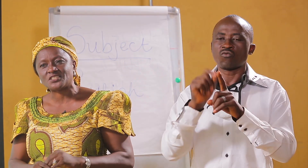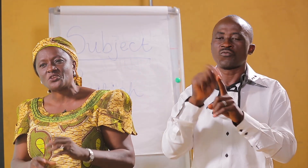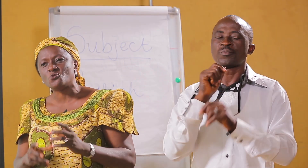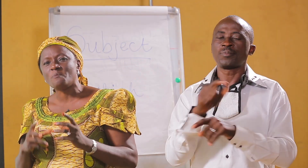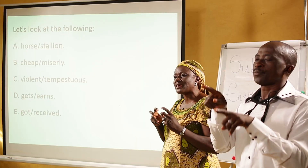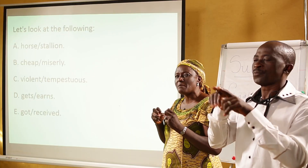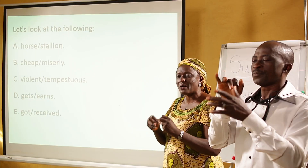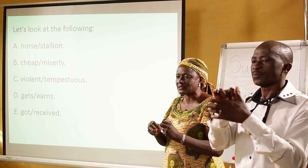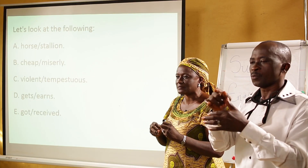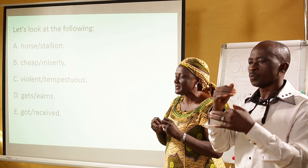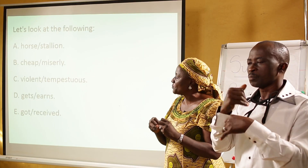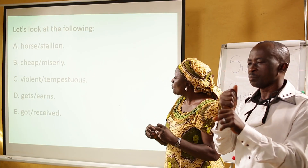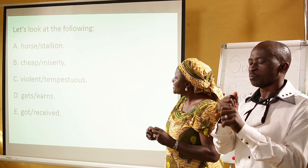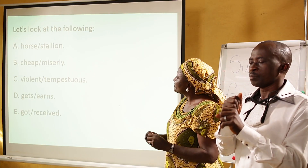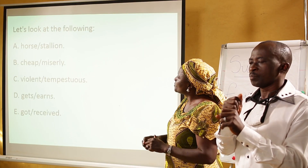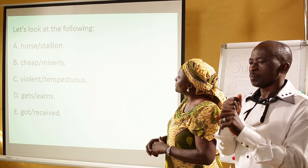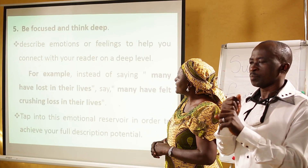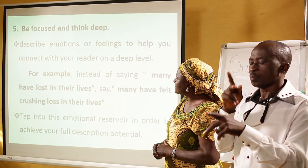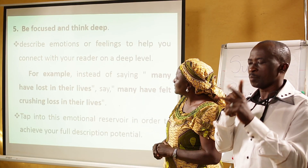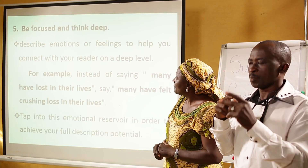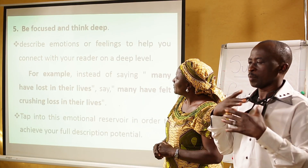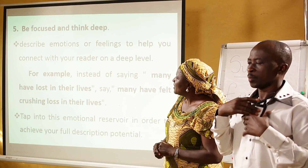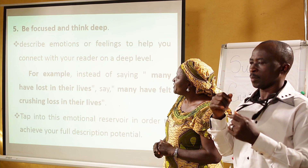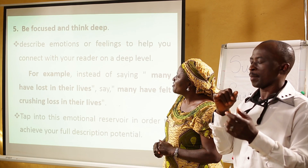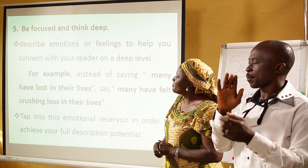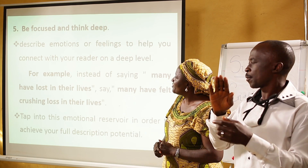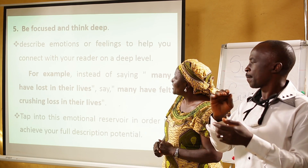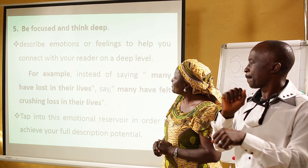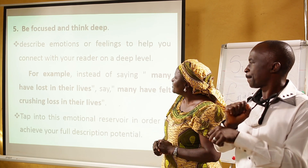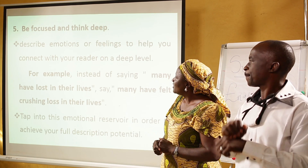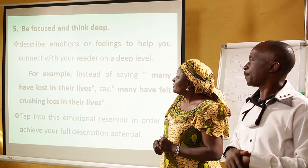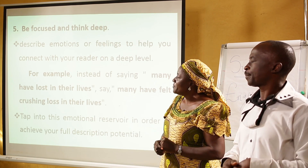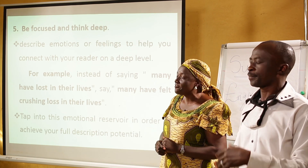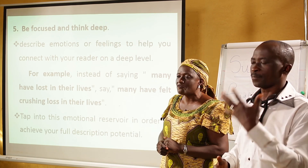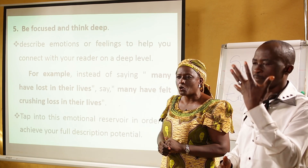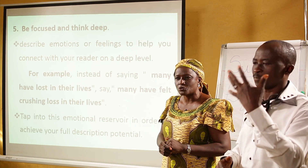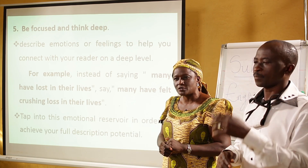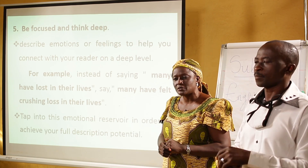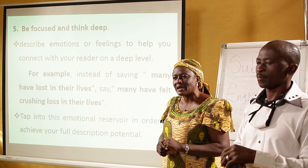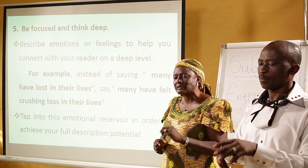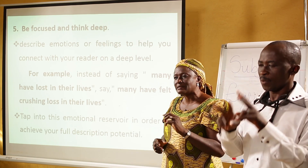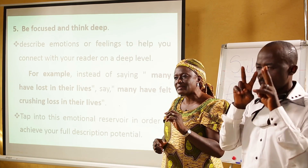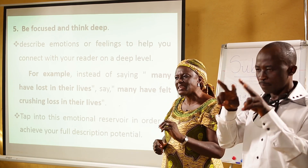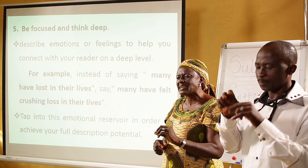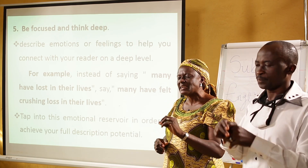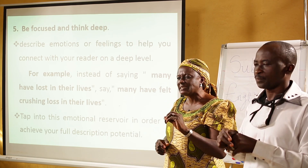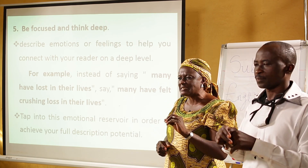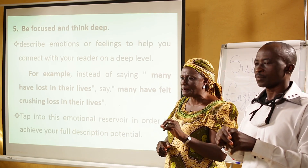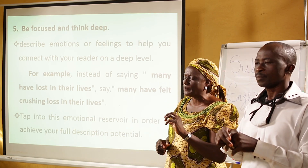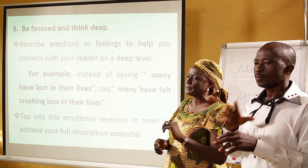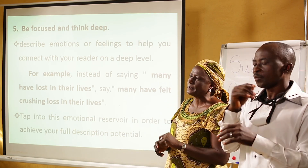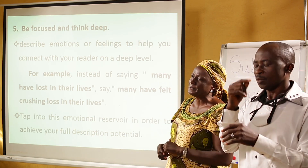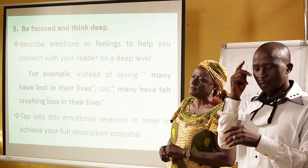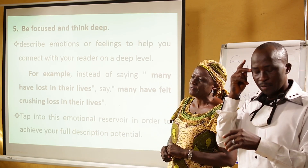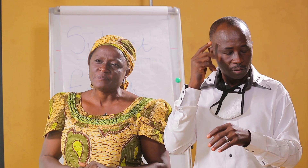so that you will make impact in whatever you are writing. Number 5, be focused and think